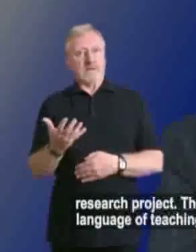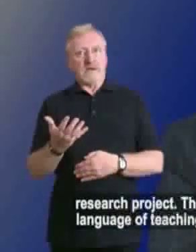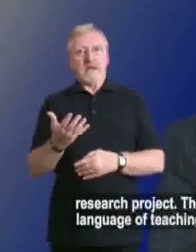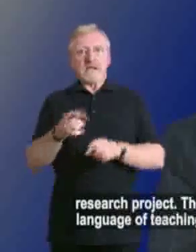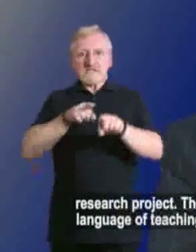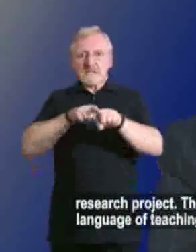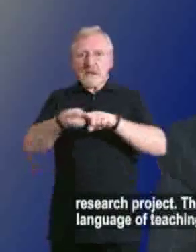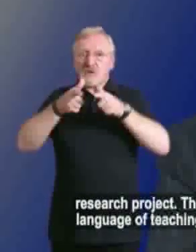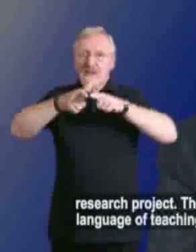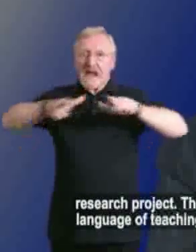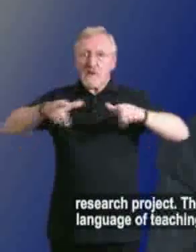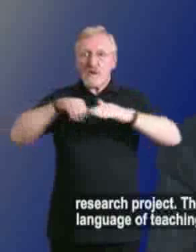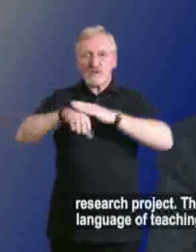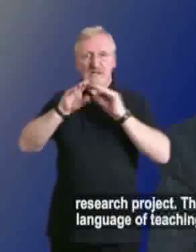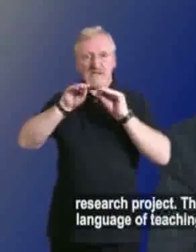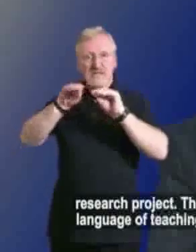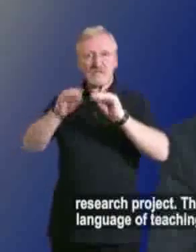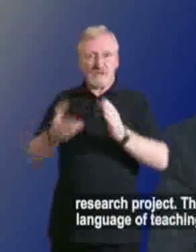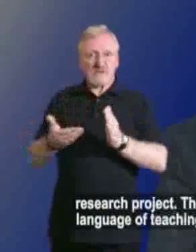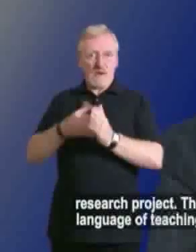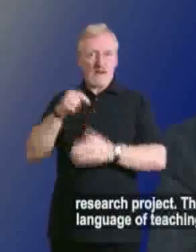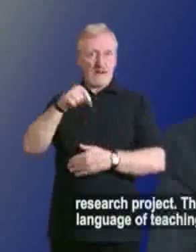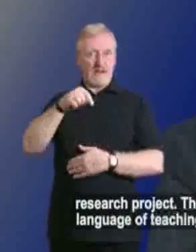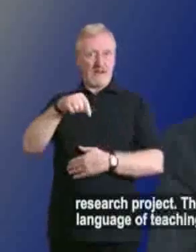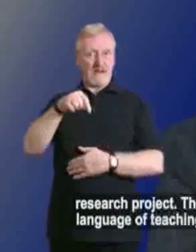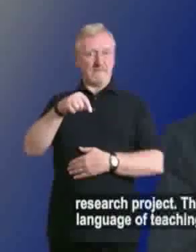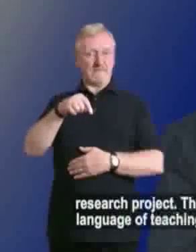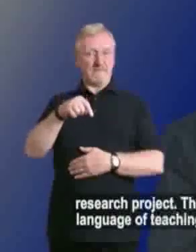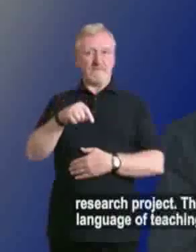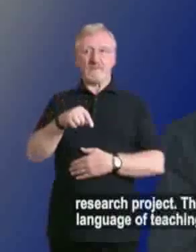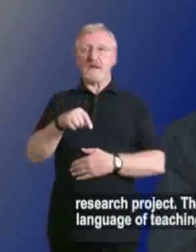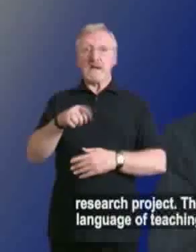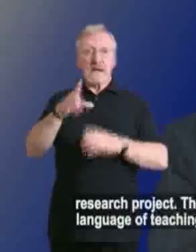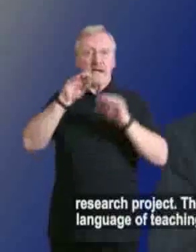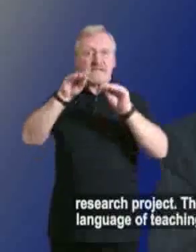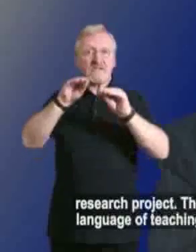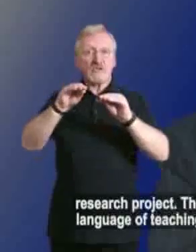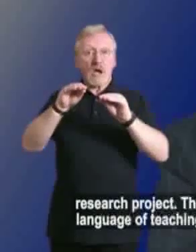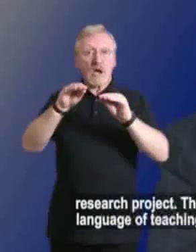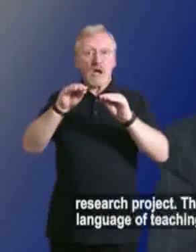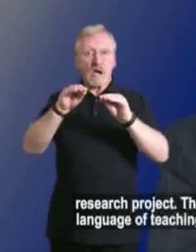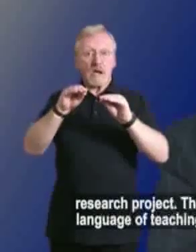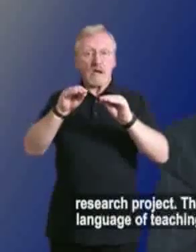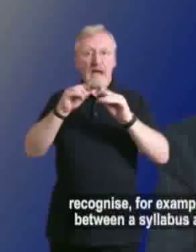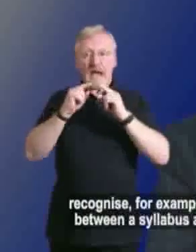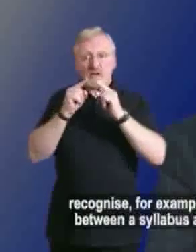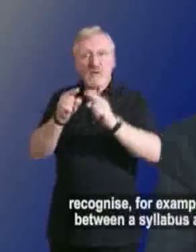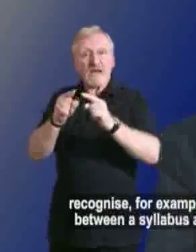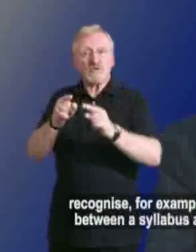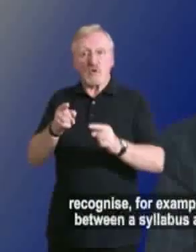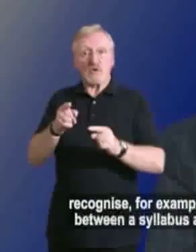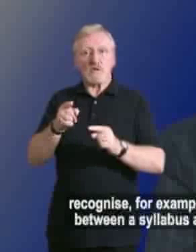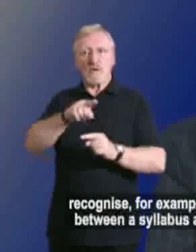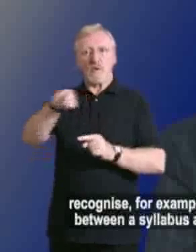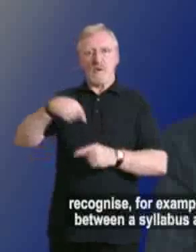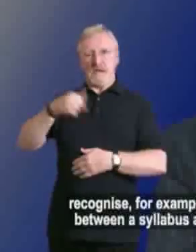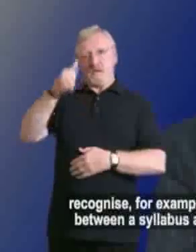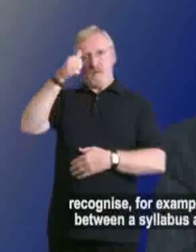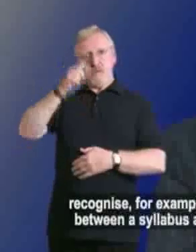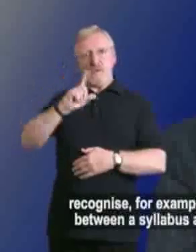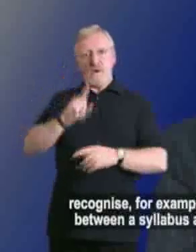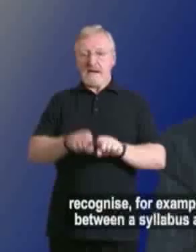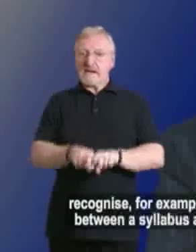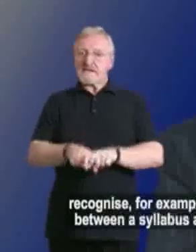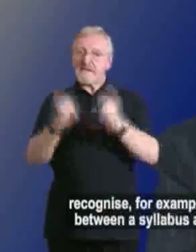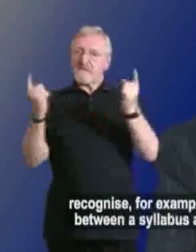Then there is the specialised language of teaching. In teacher education, we recognise, for